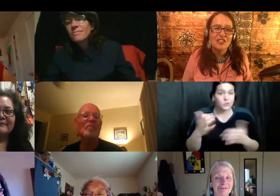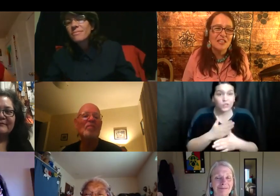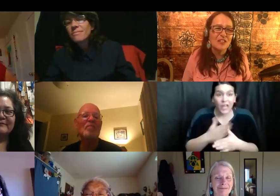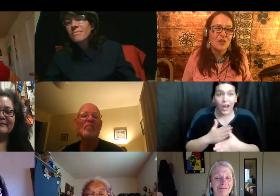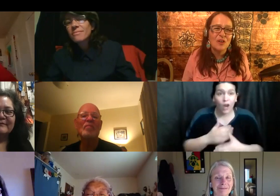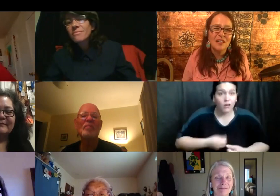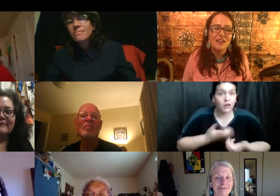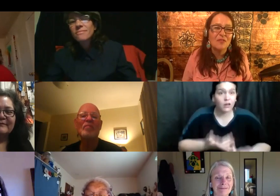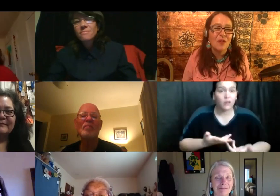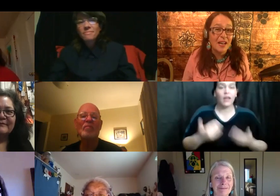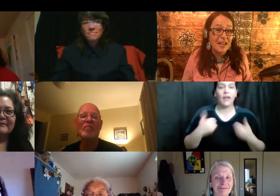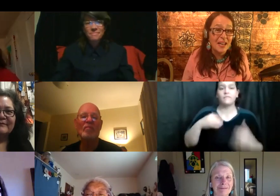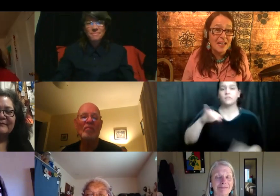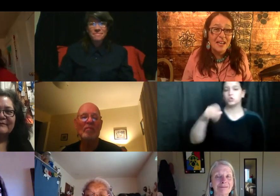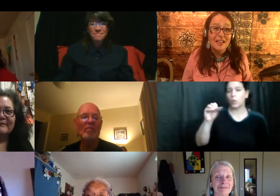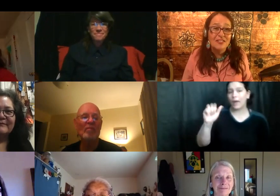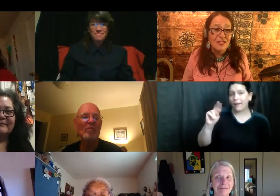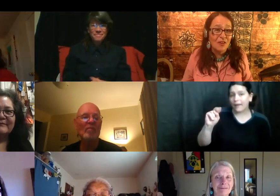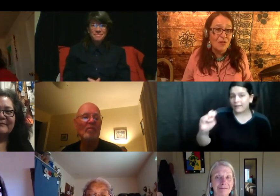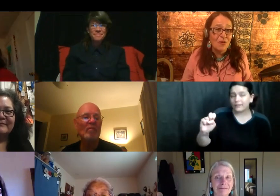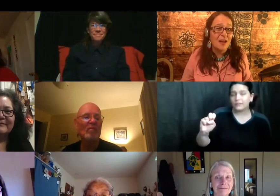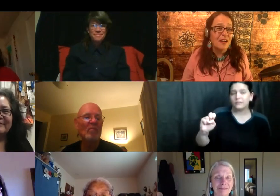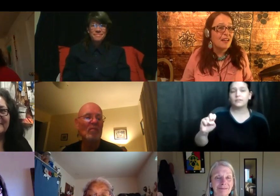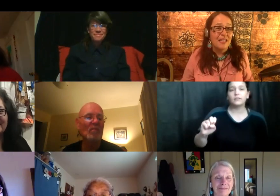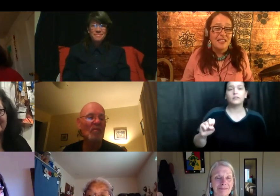Joanne Shenandoah Friday. So